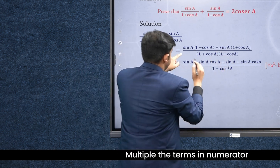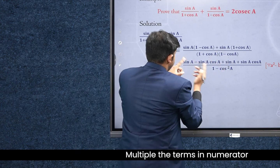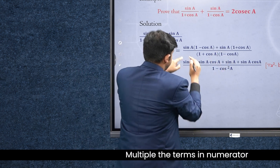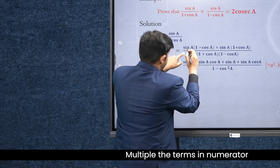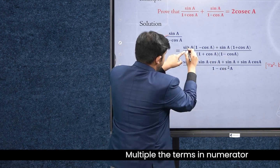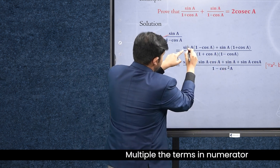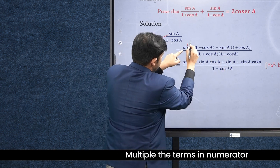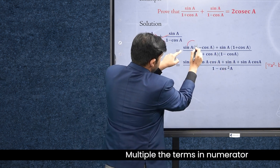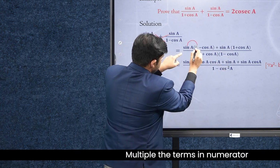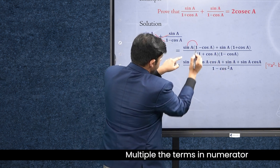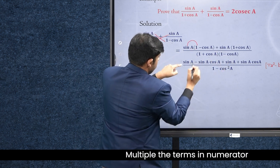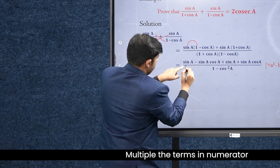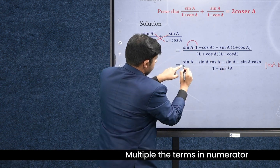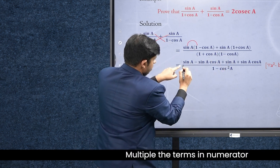Multiply the terms in numerator